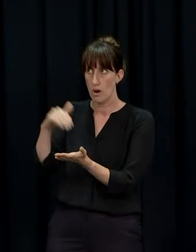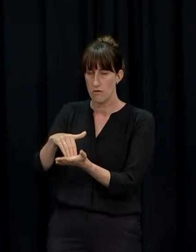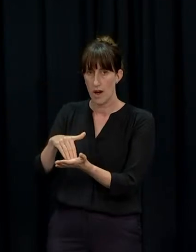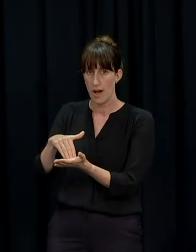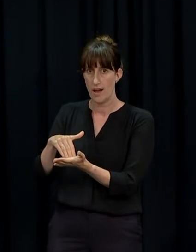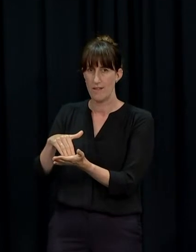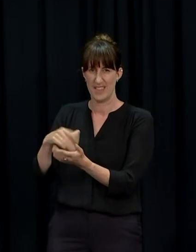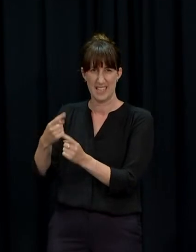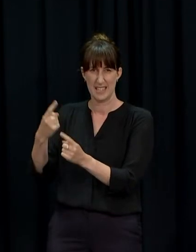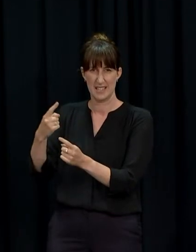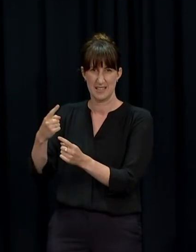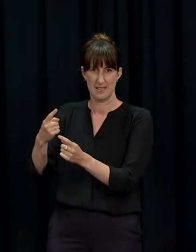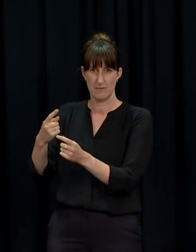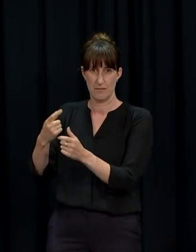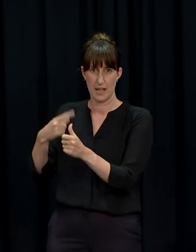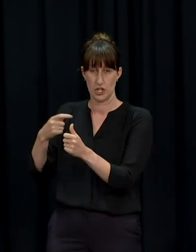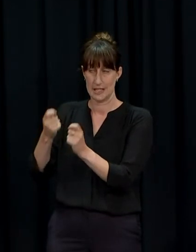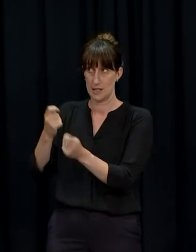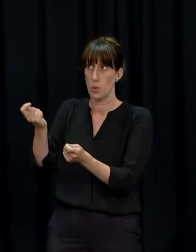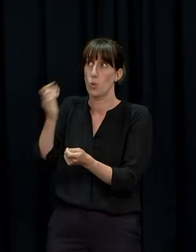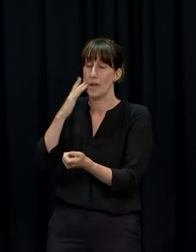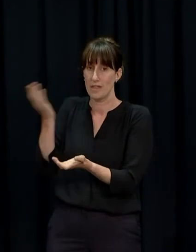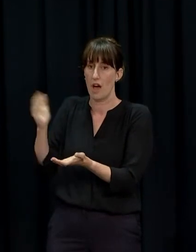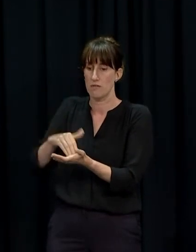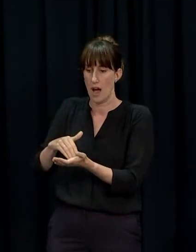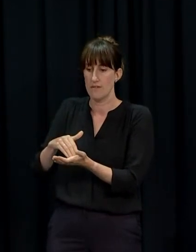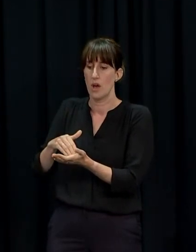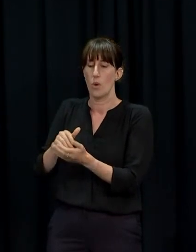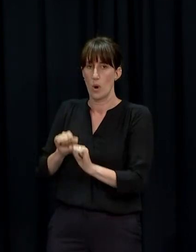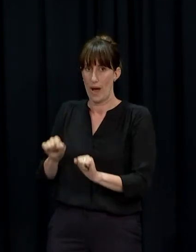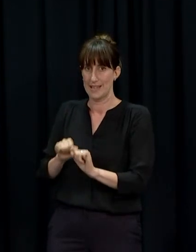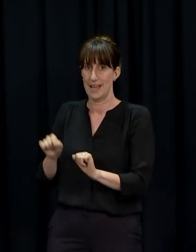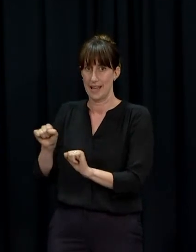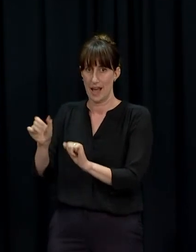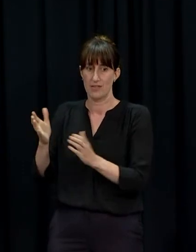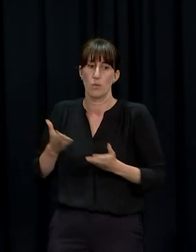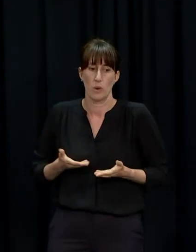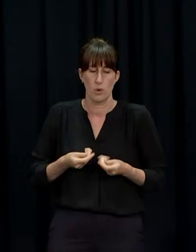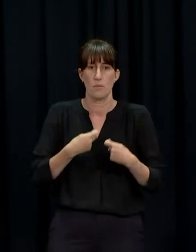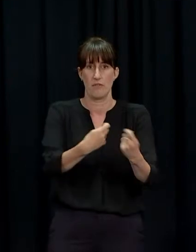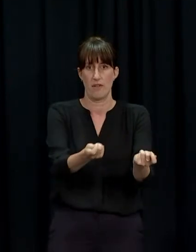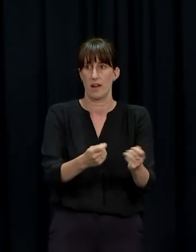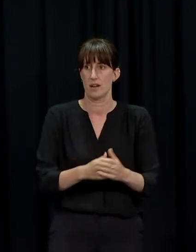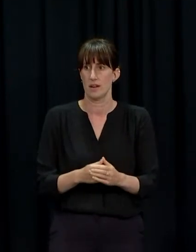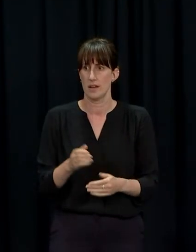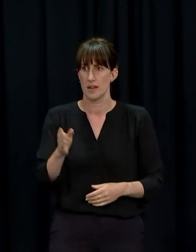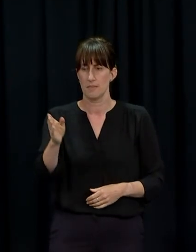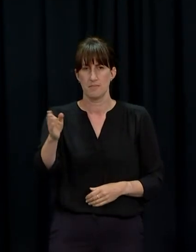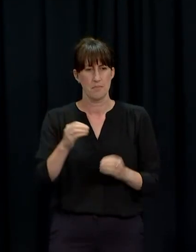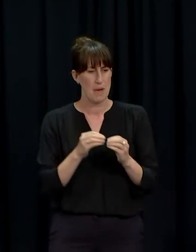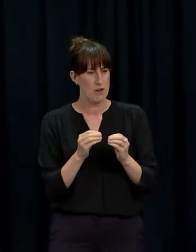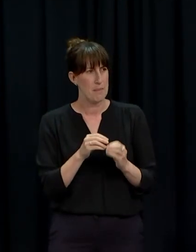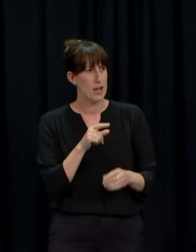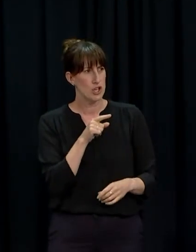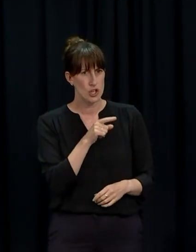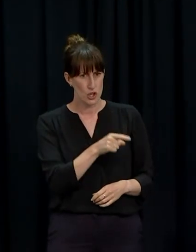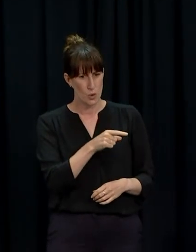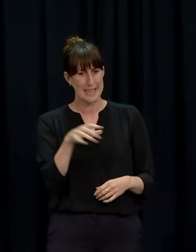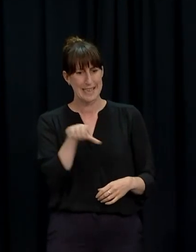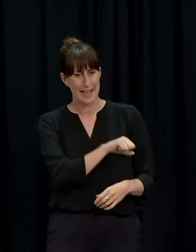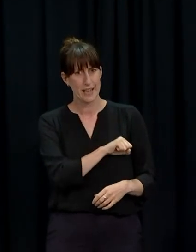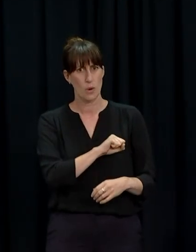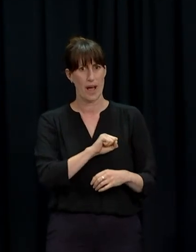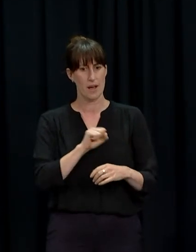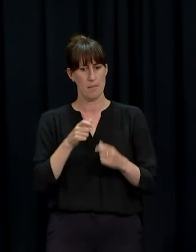on behalf of all of New Zealand, including businesses. You're taking the control away from business.